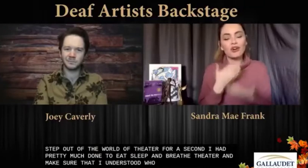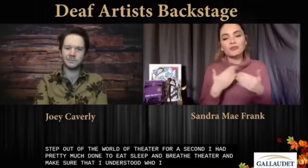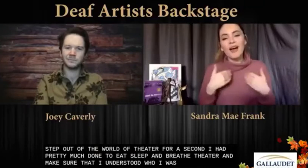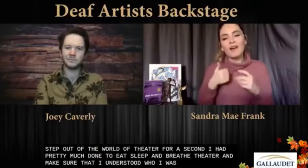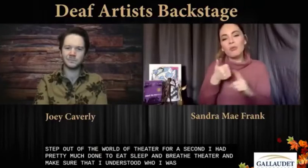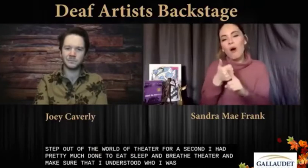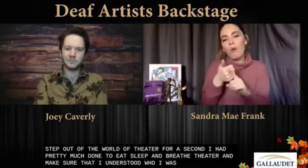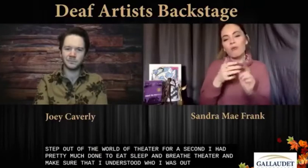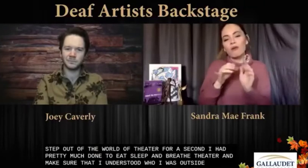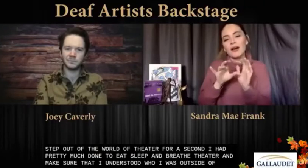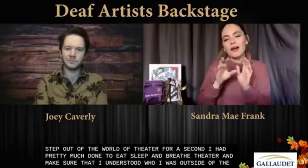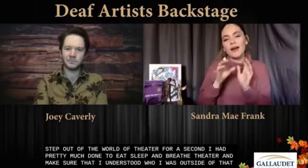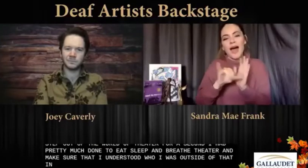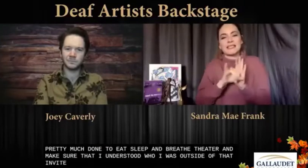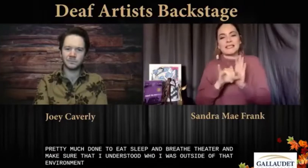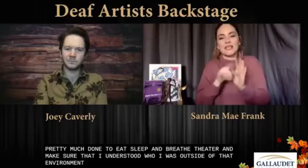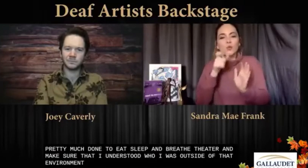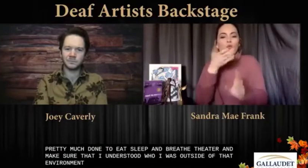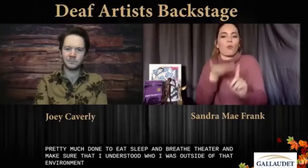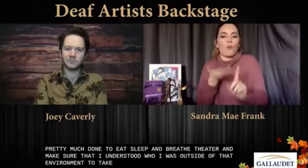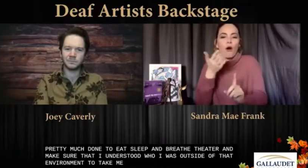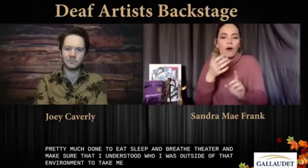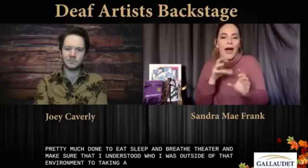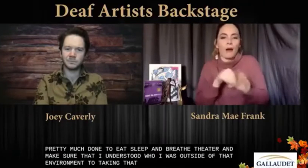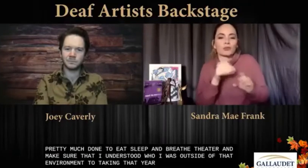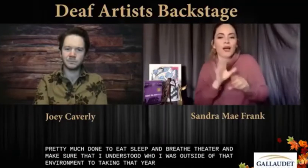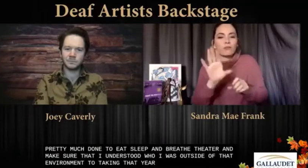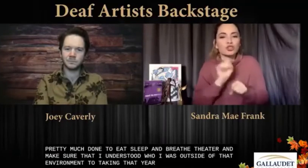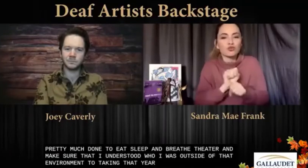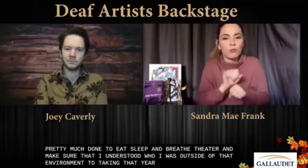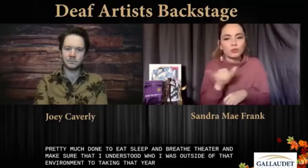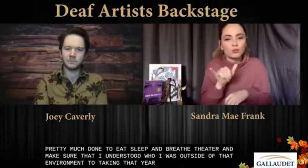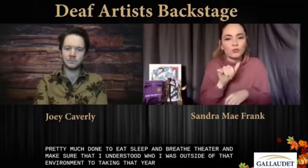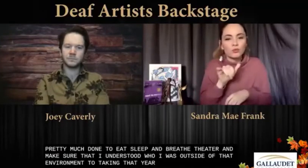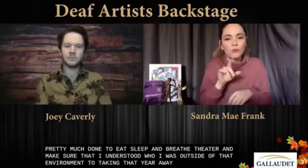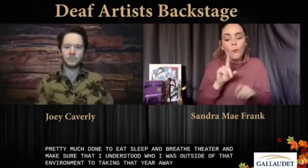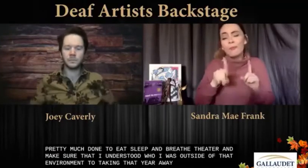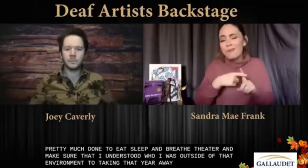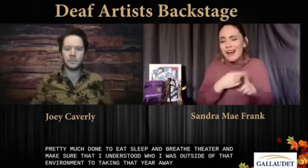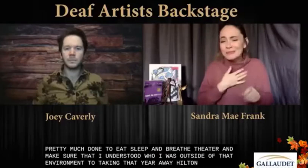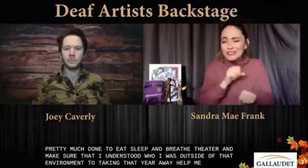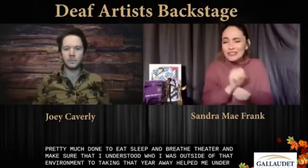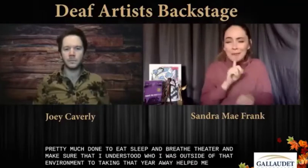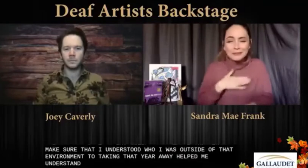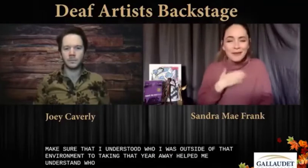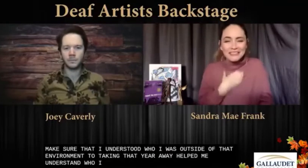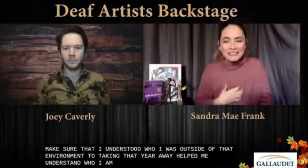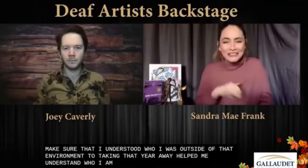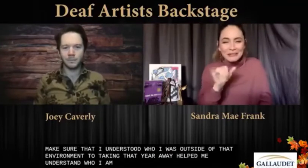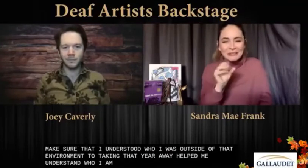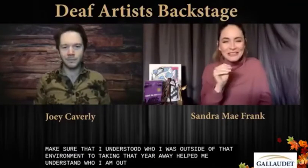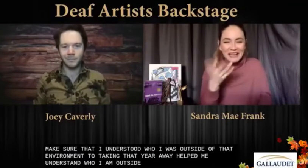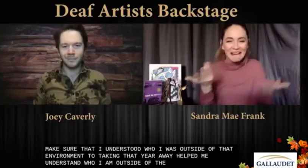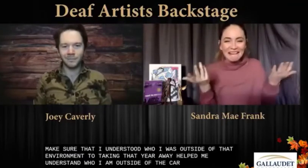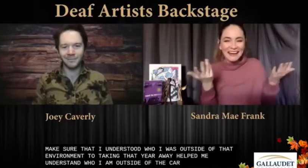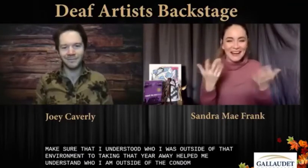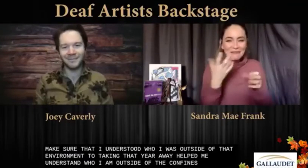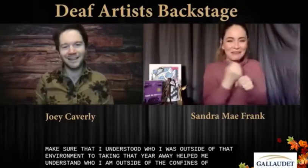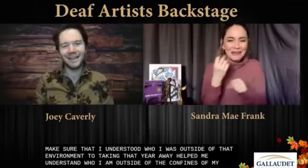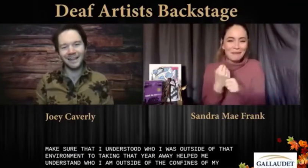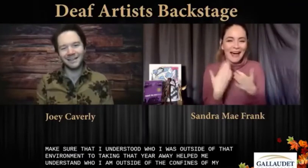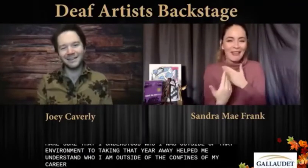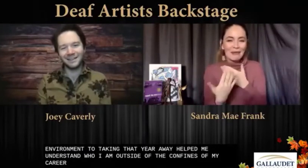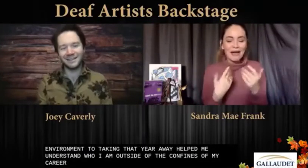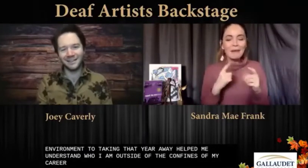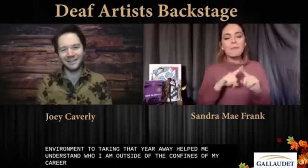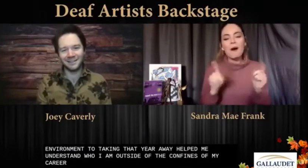I was outside of that environment so taking that year away helped me understand who I am outside of the confines of my